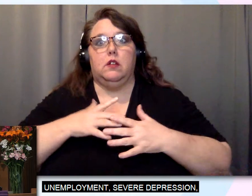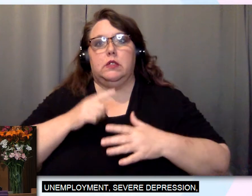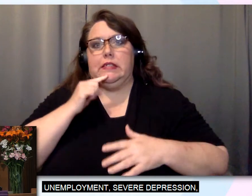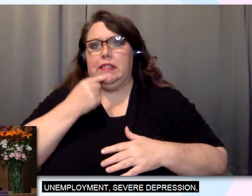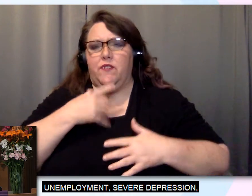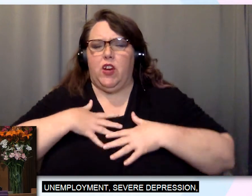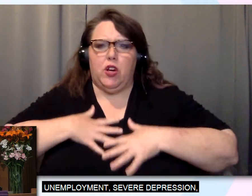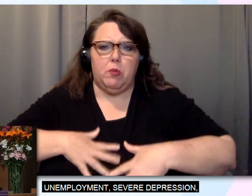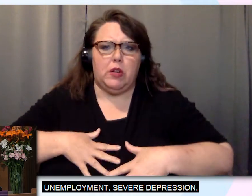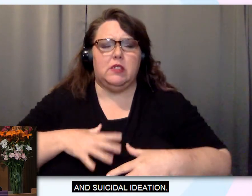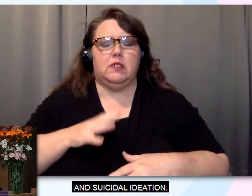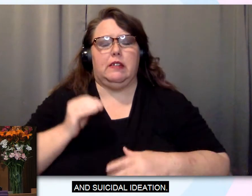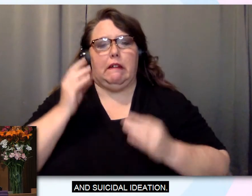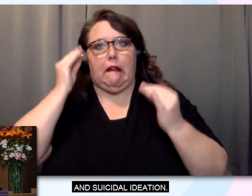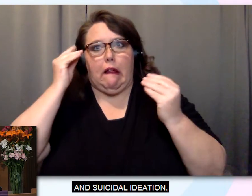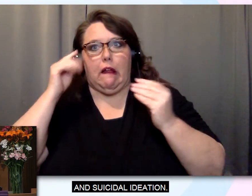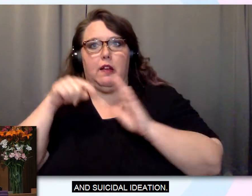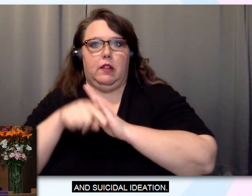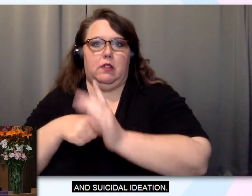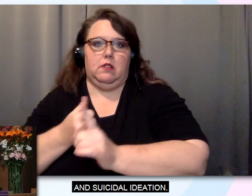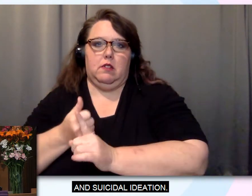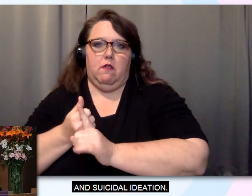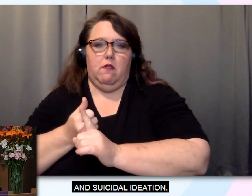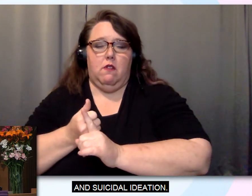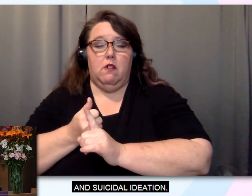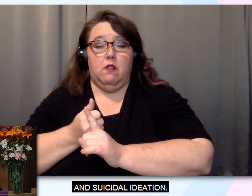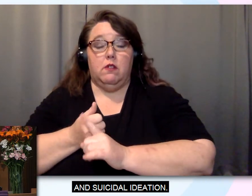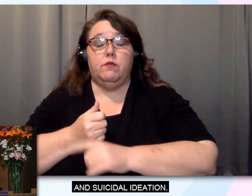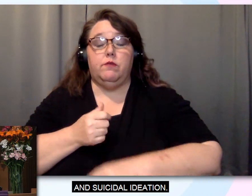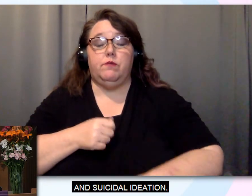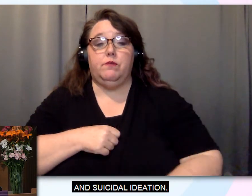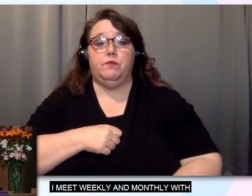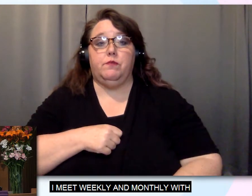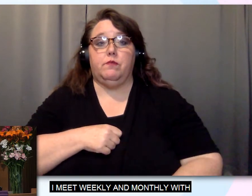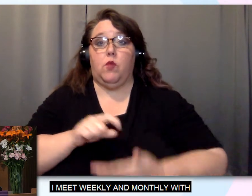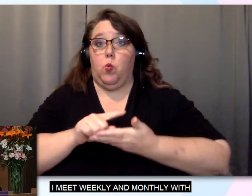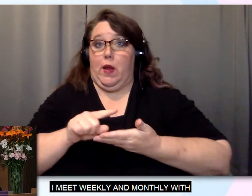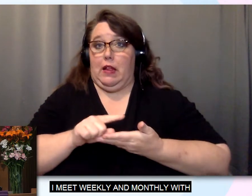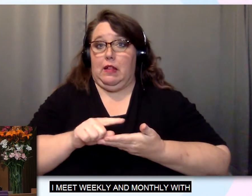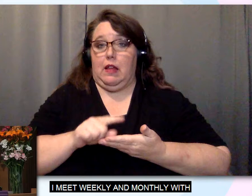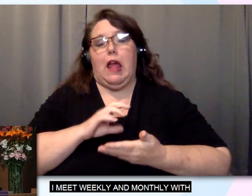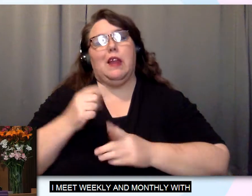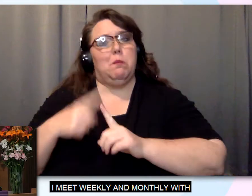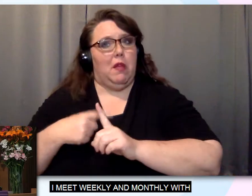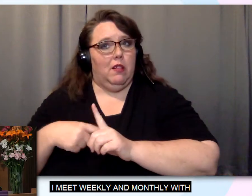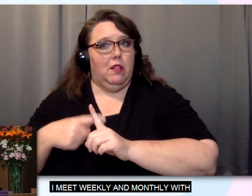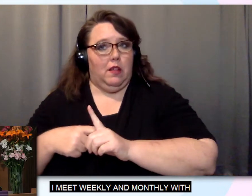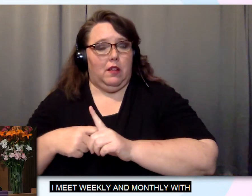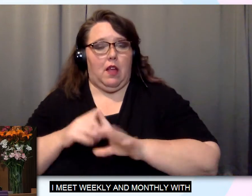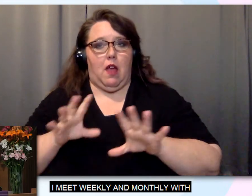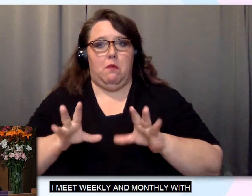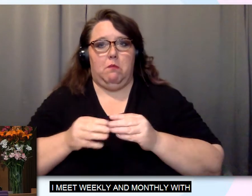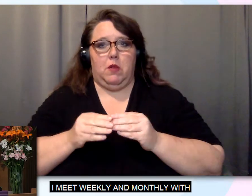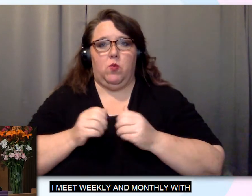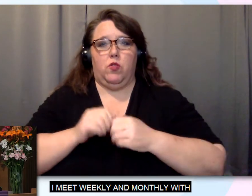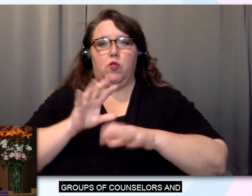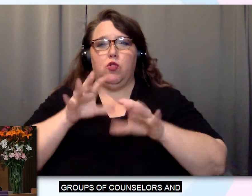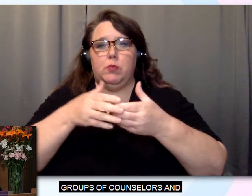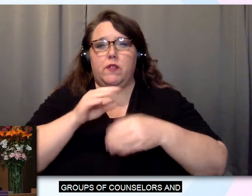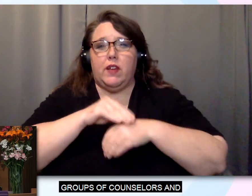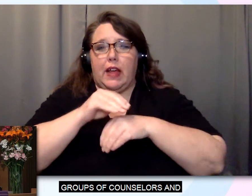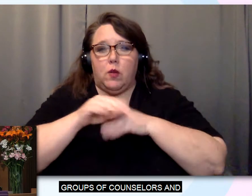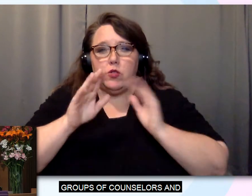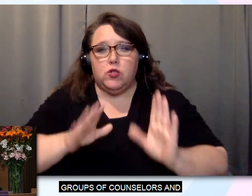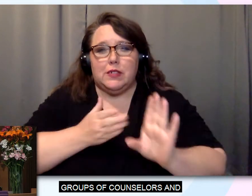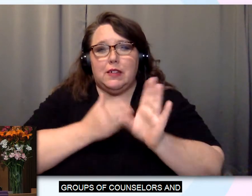depression, and suicidal ideation. I meet weekly and monthly with groups